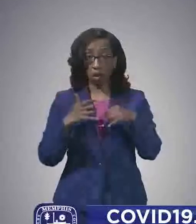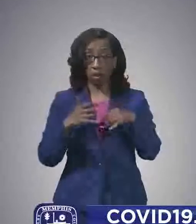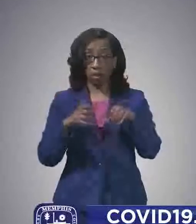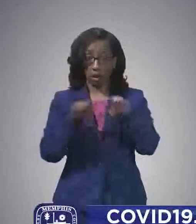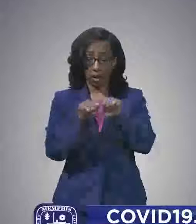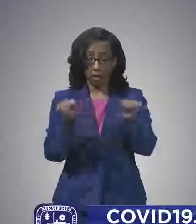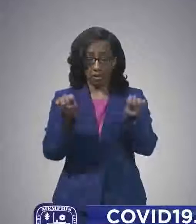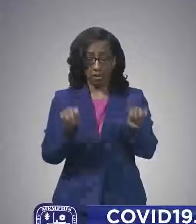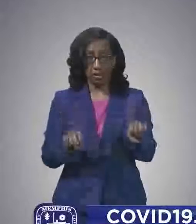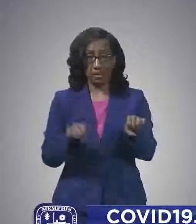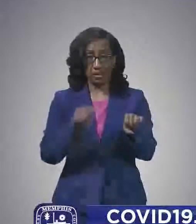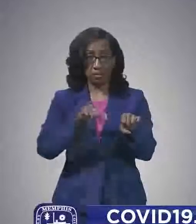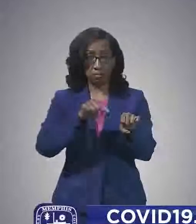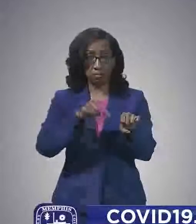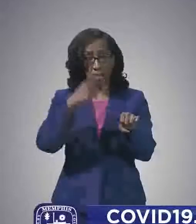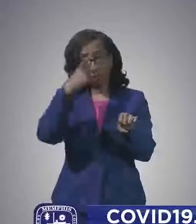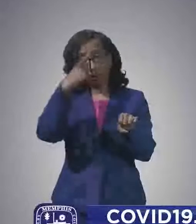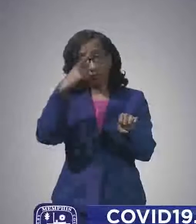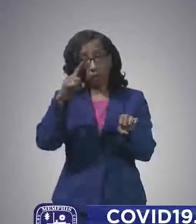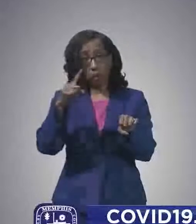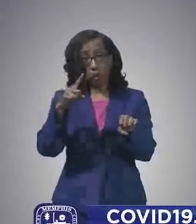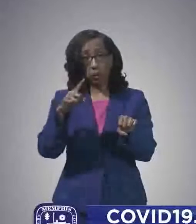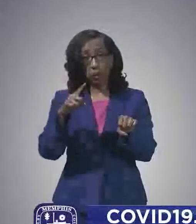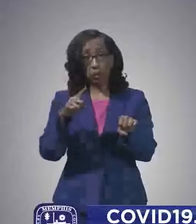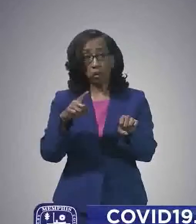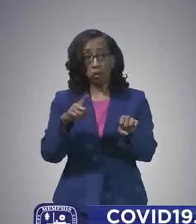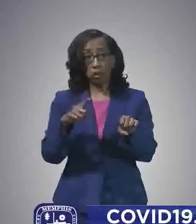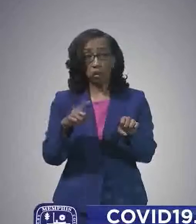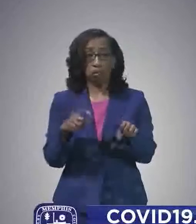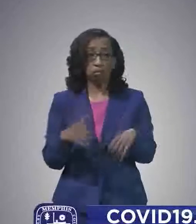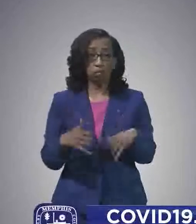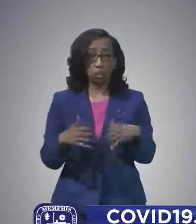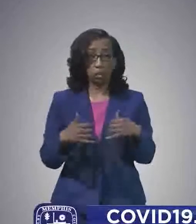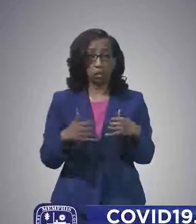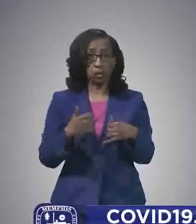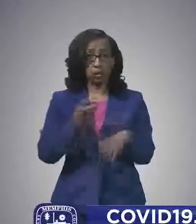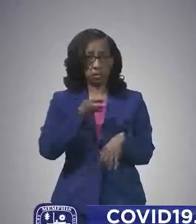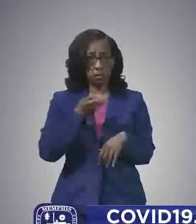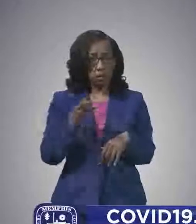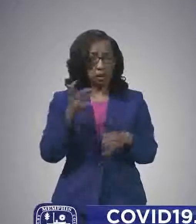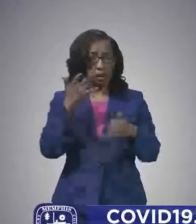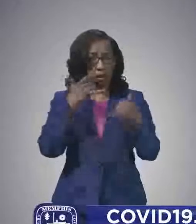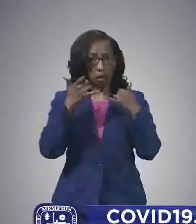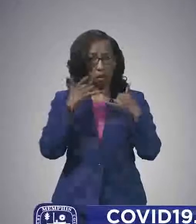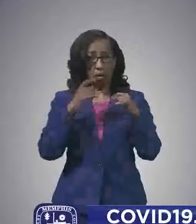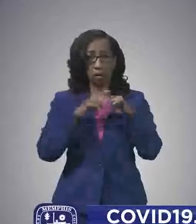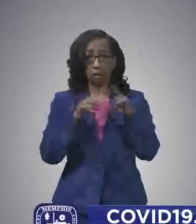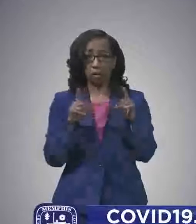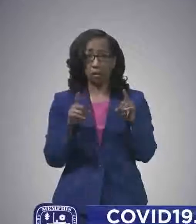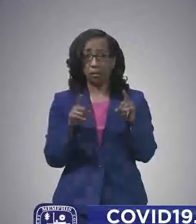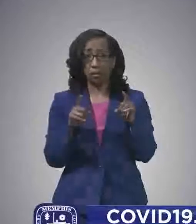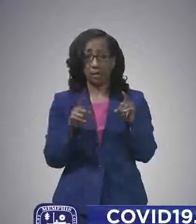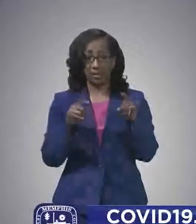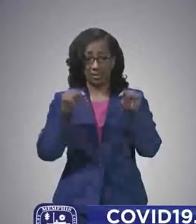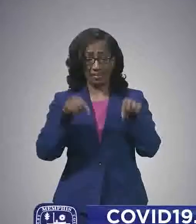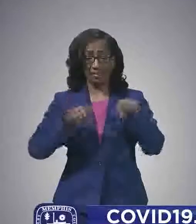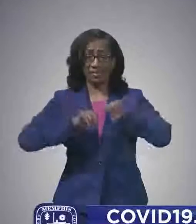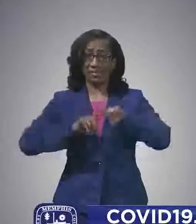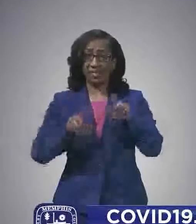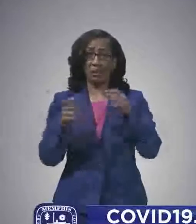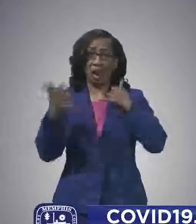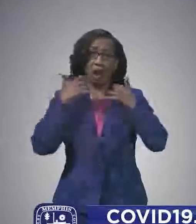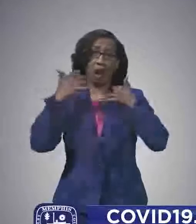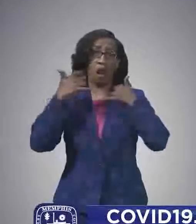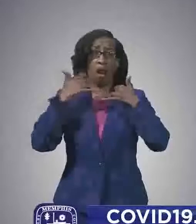to handle historically how we respond. It was not built to handle a pandemic of this nature. It's